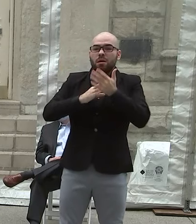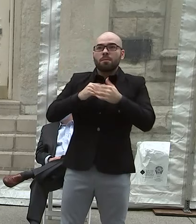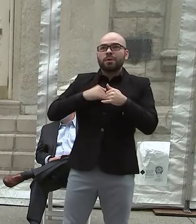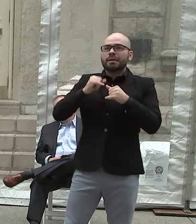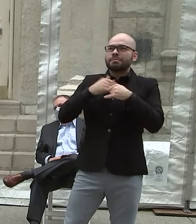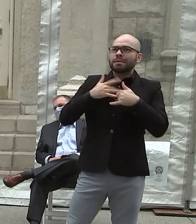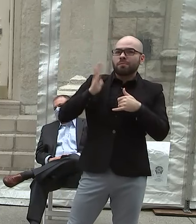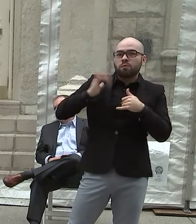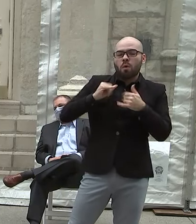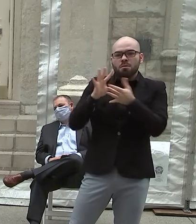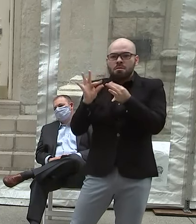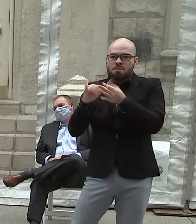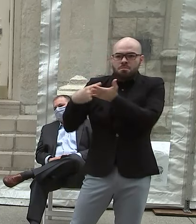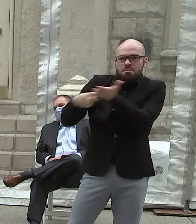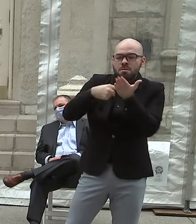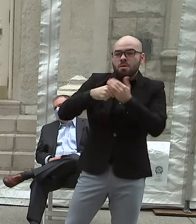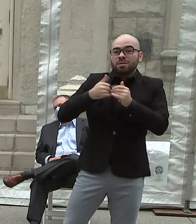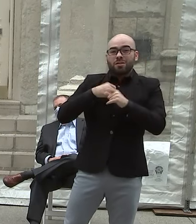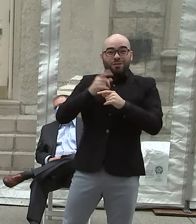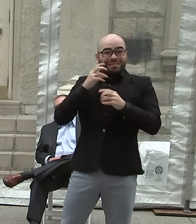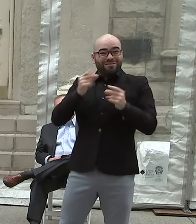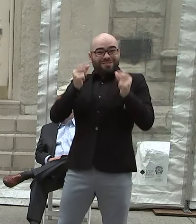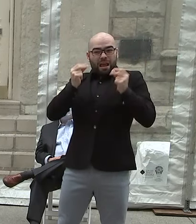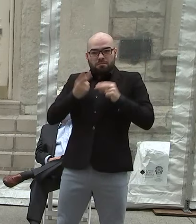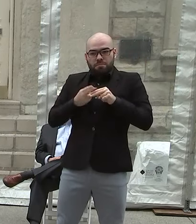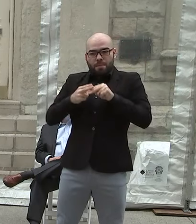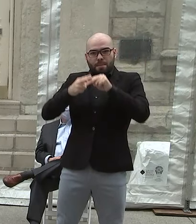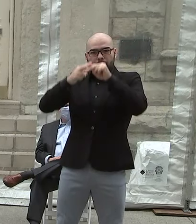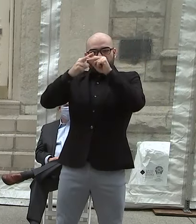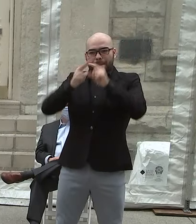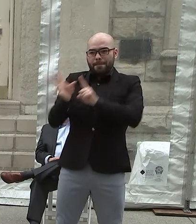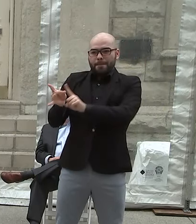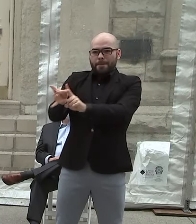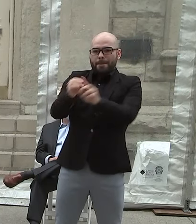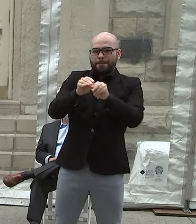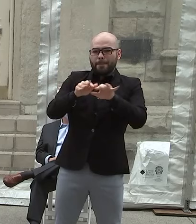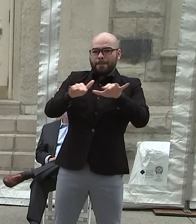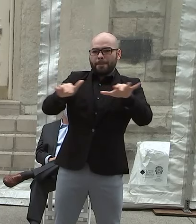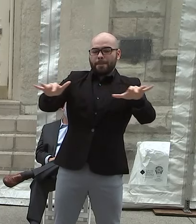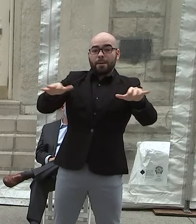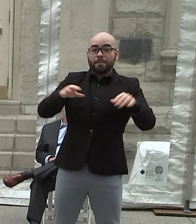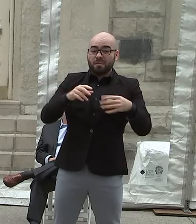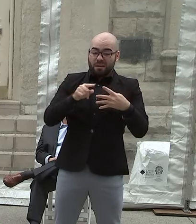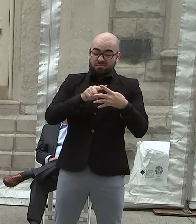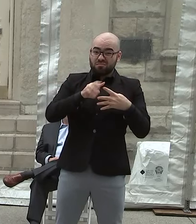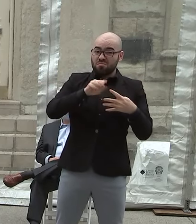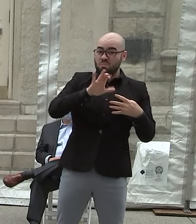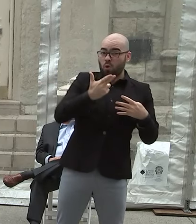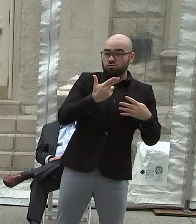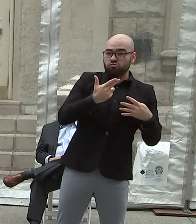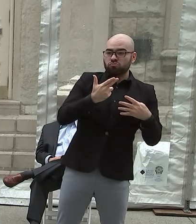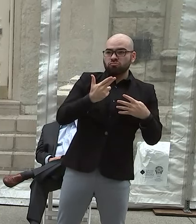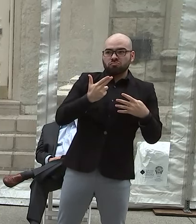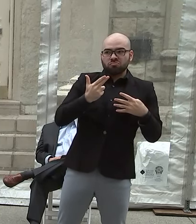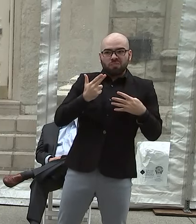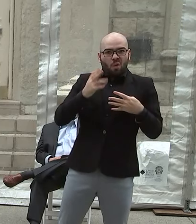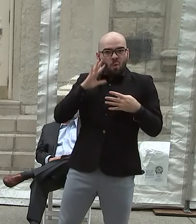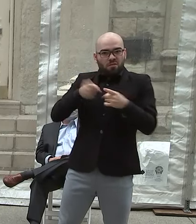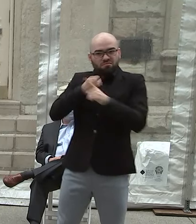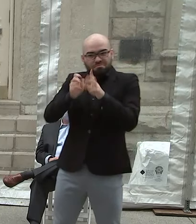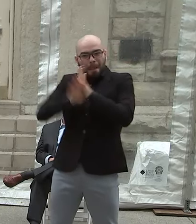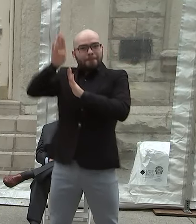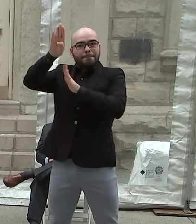increase, like we were seeing in early and mid-March, we would have peaked by now. We also would